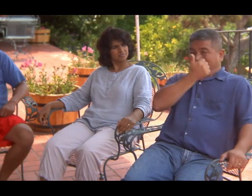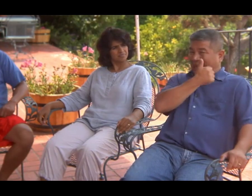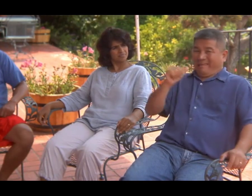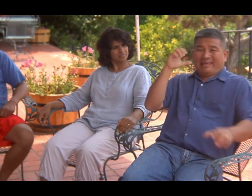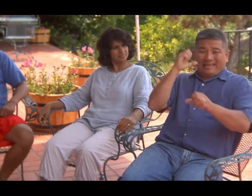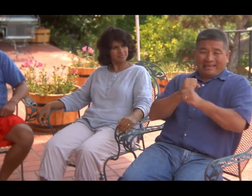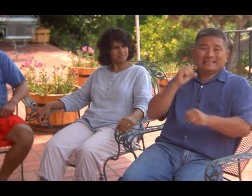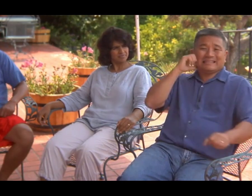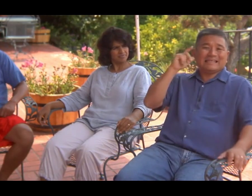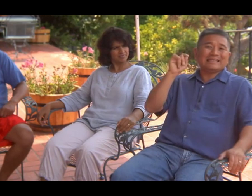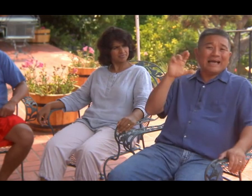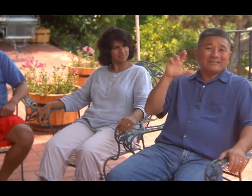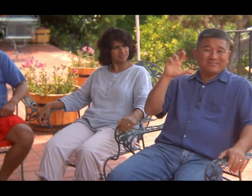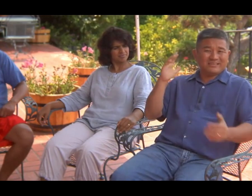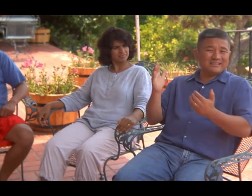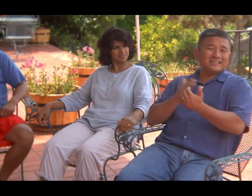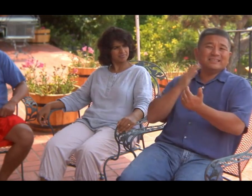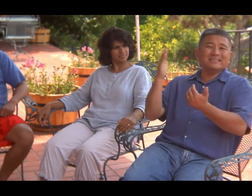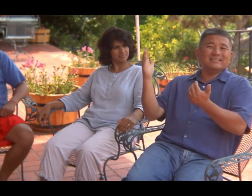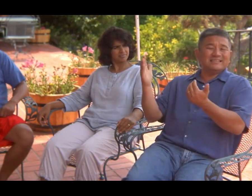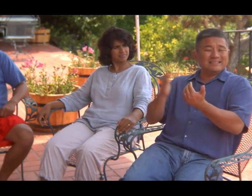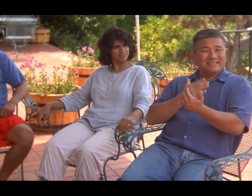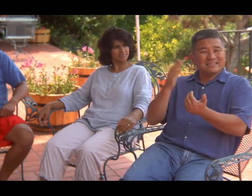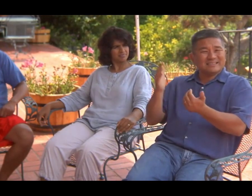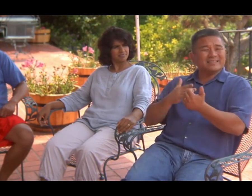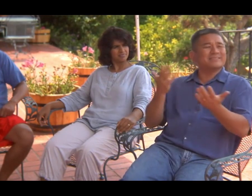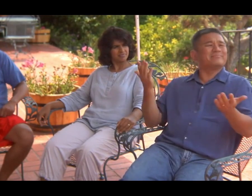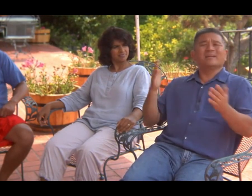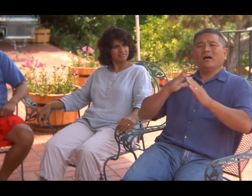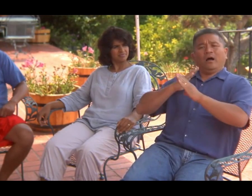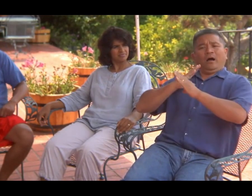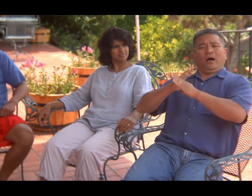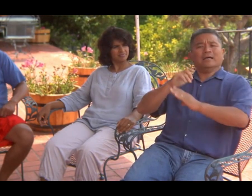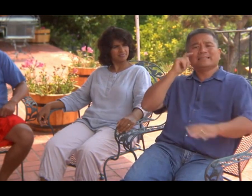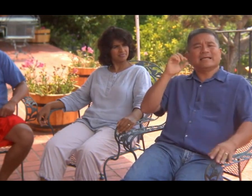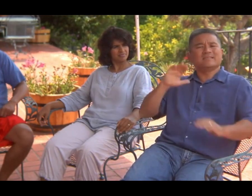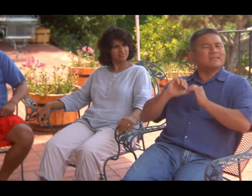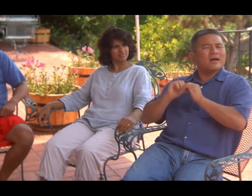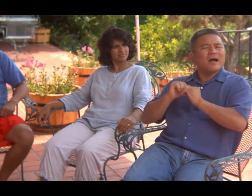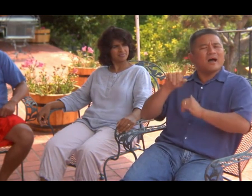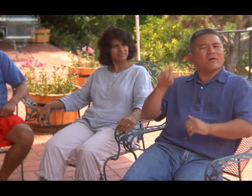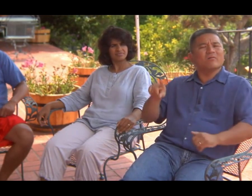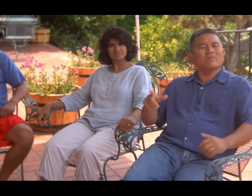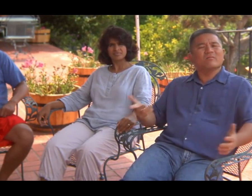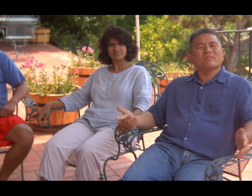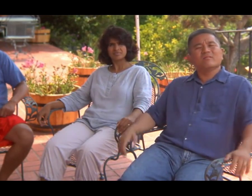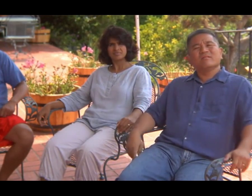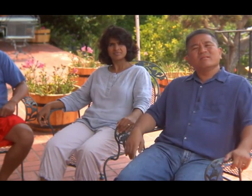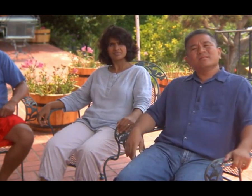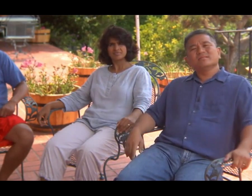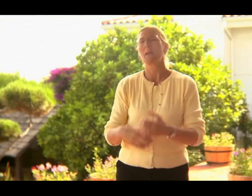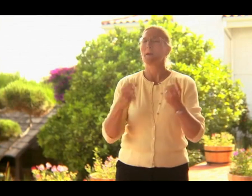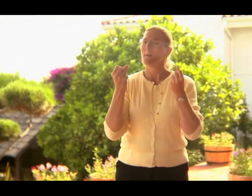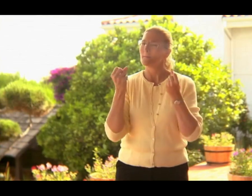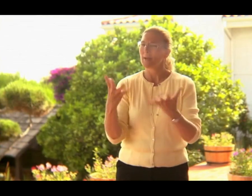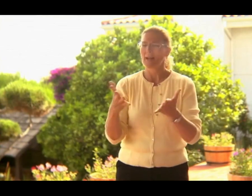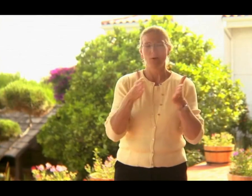Wow, it seems that for anyone it is easy to get skin cancer. How can I avoid getting skin cancer? There